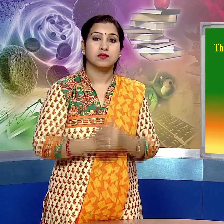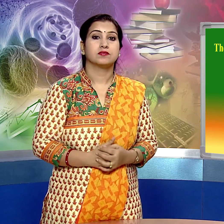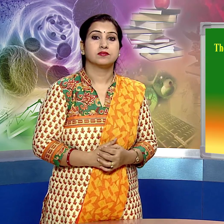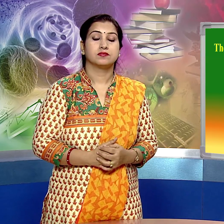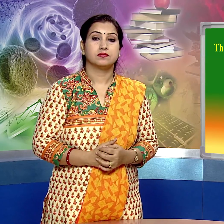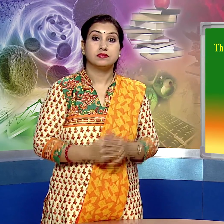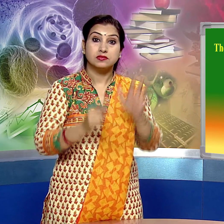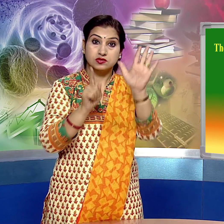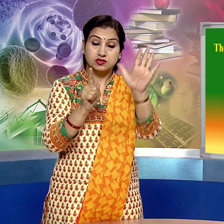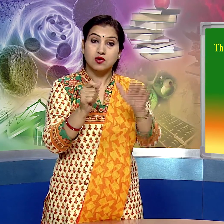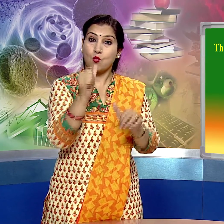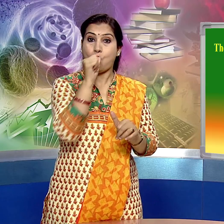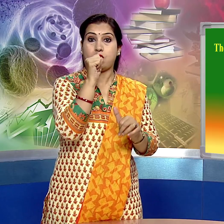and water.